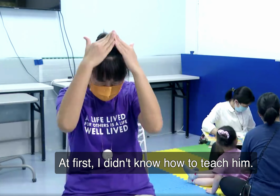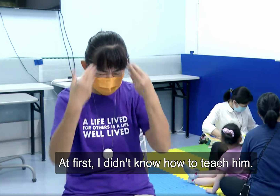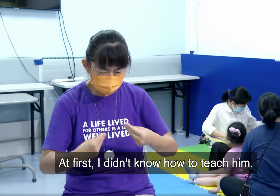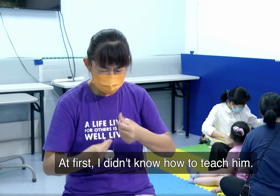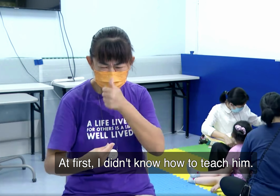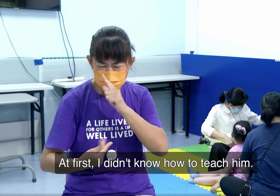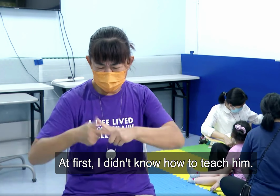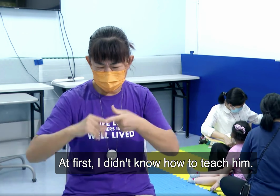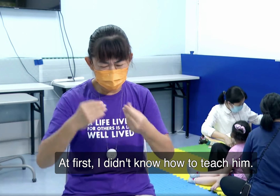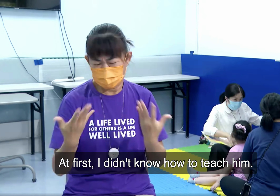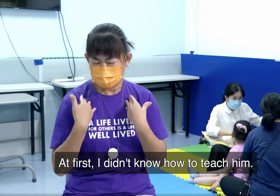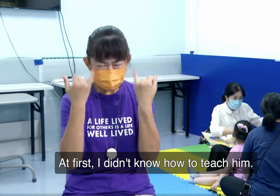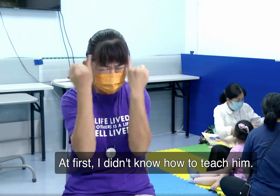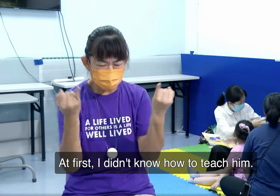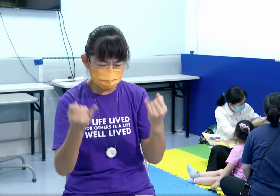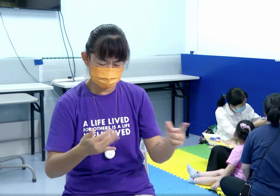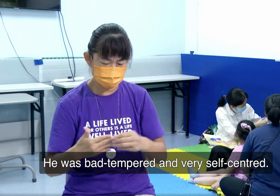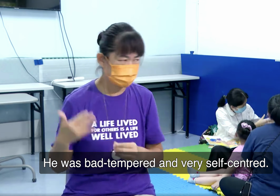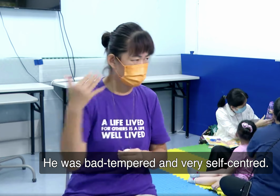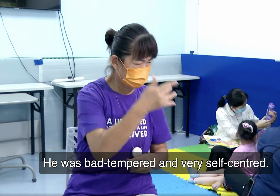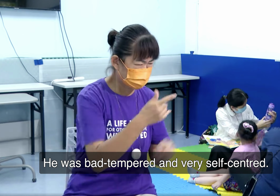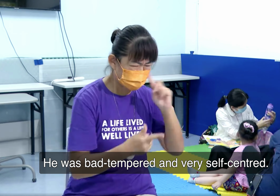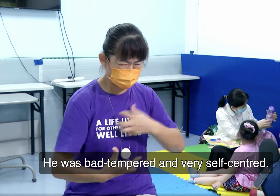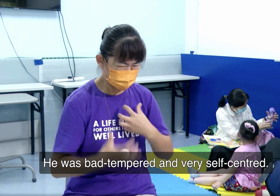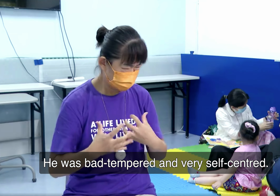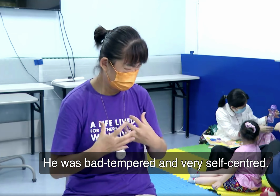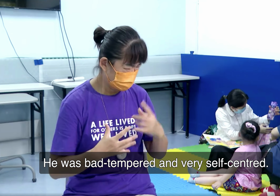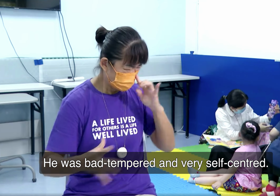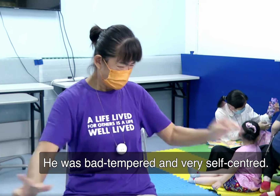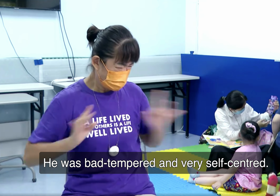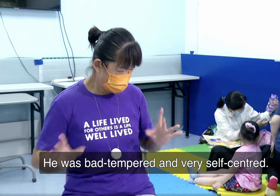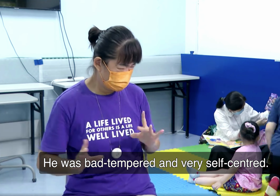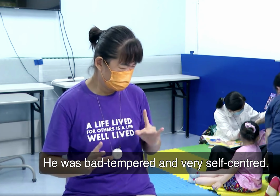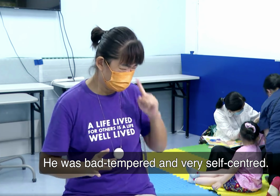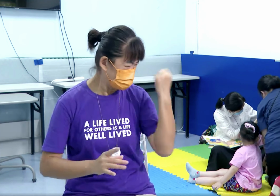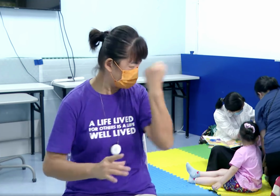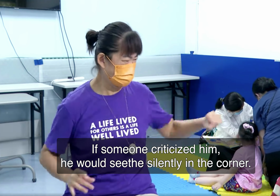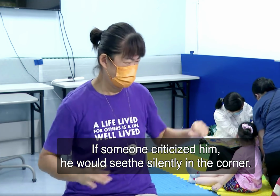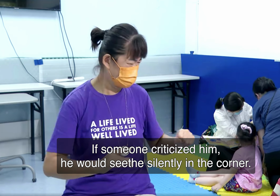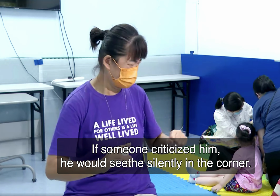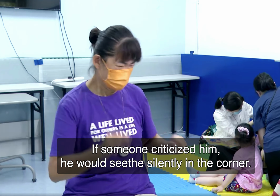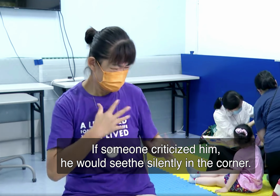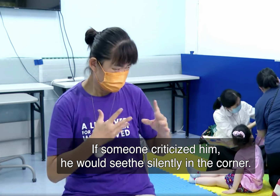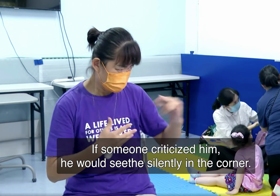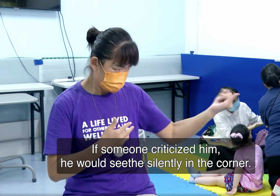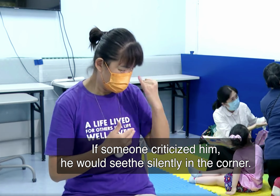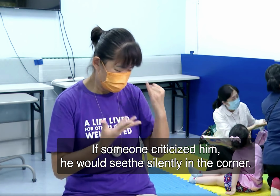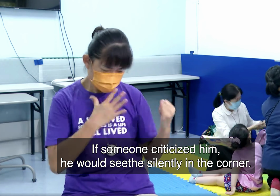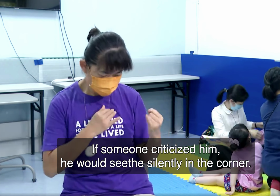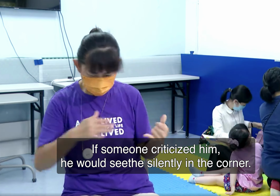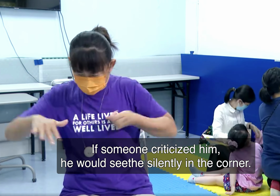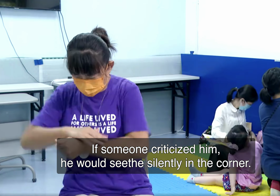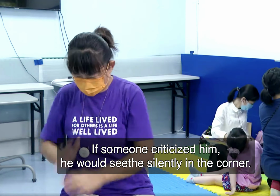At first, I didn't know how to teach him. He was bad-tempered and very self-centered. If someone